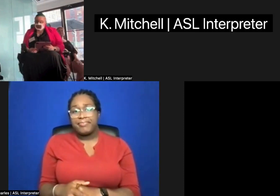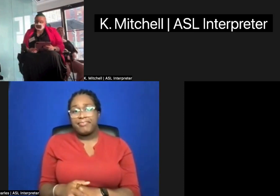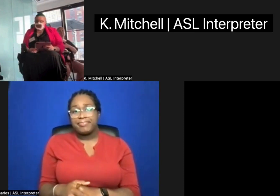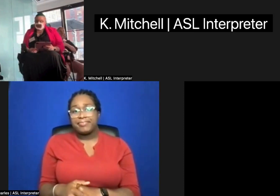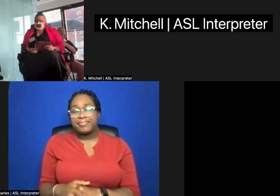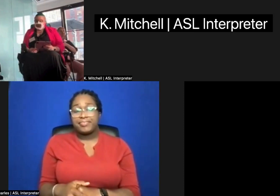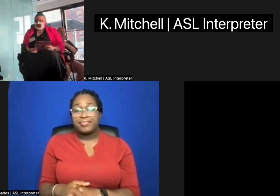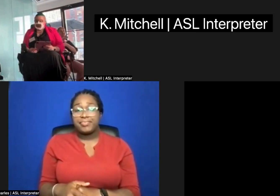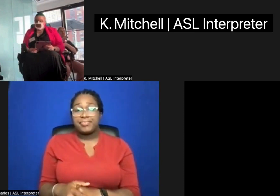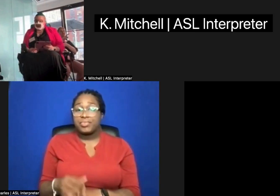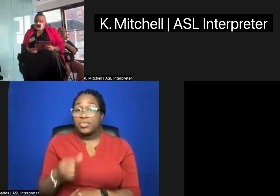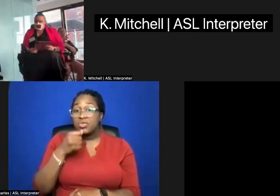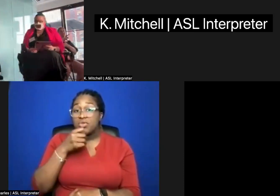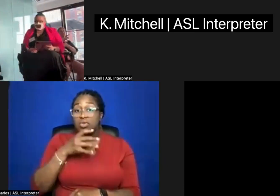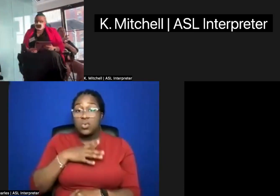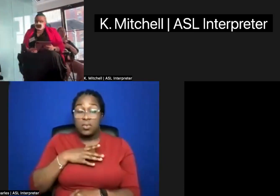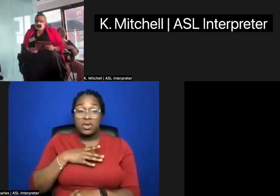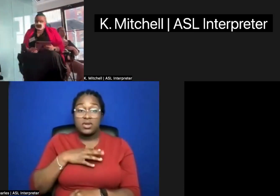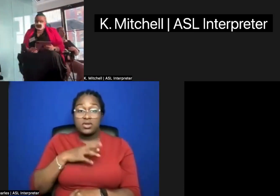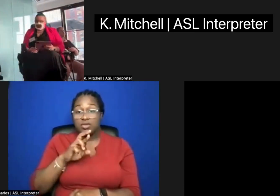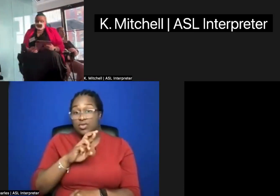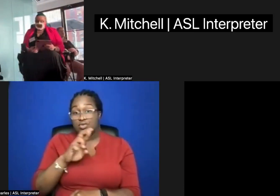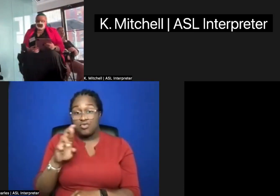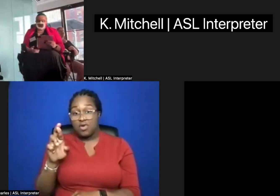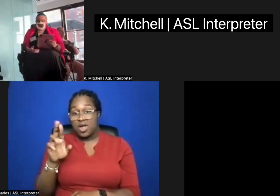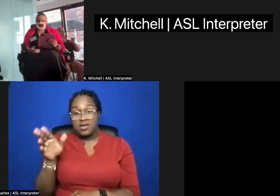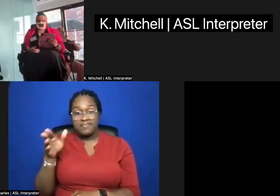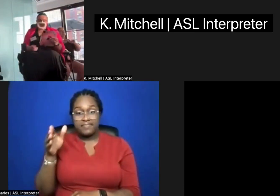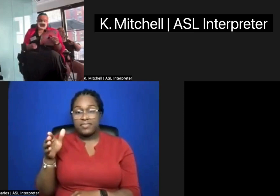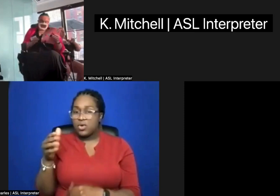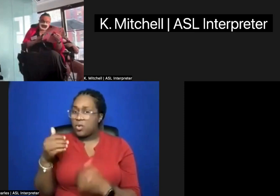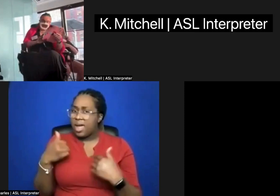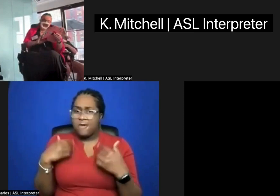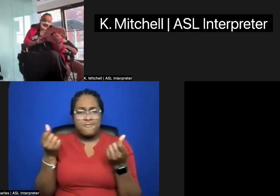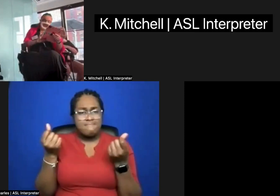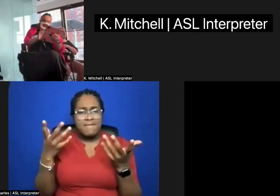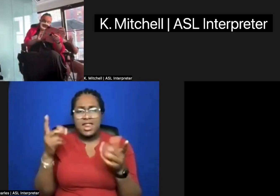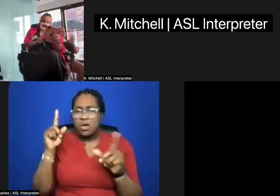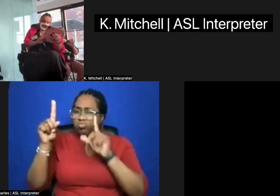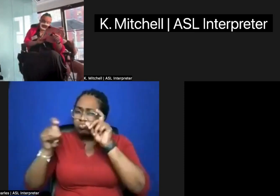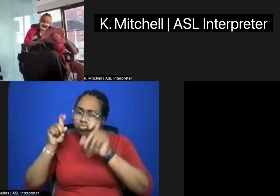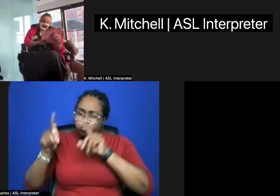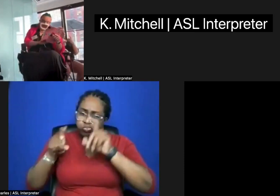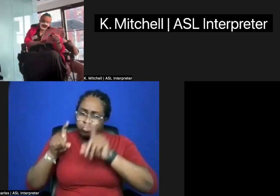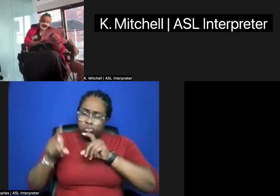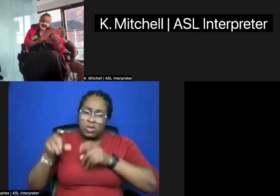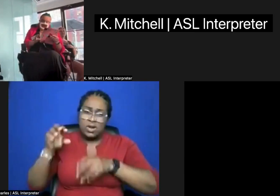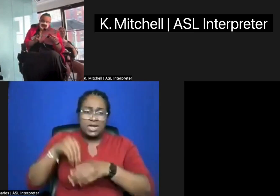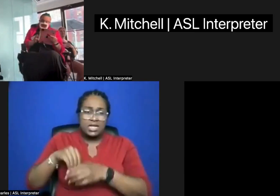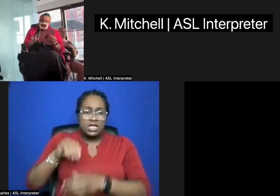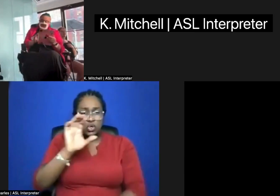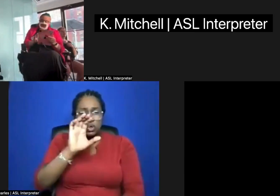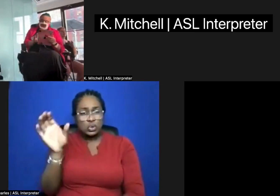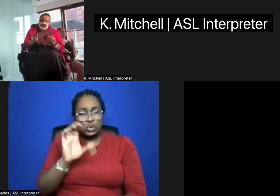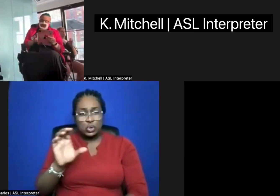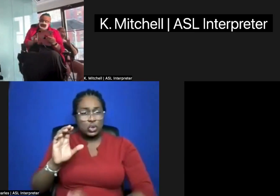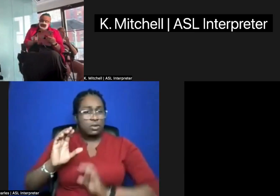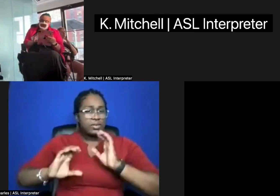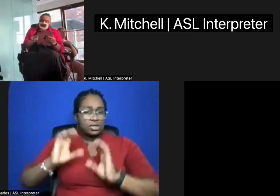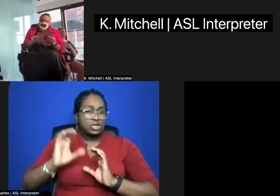So we're getting some really phenomenal questions in the Zoom chat, and I'm going to go ahead and dive into